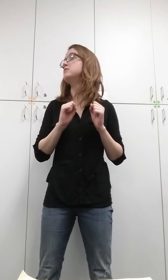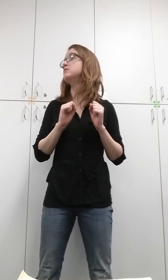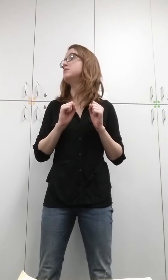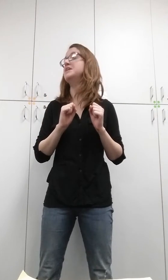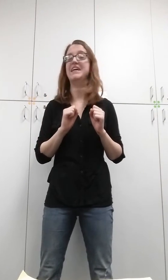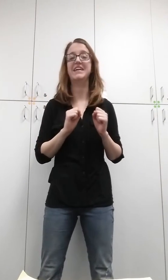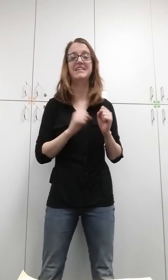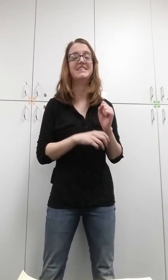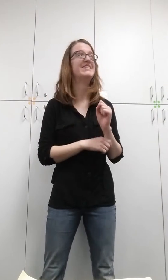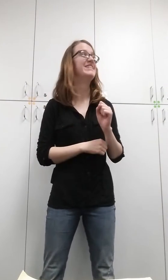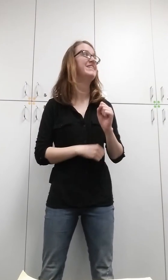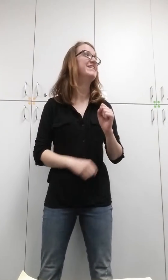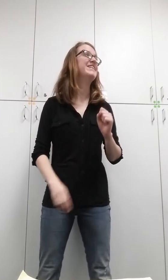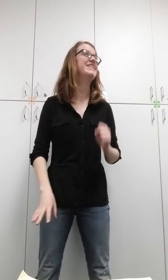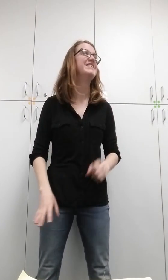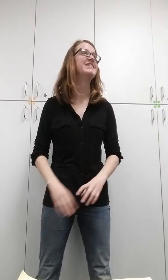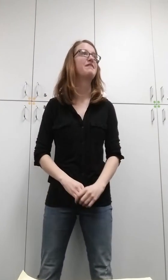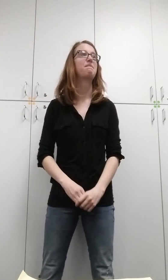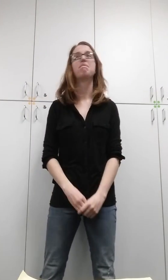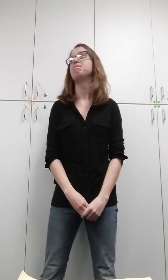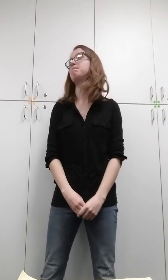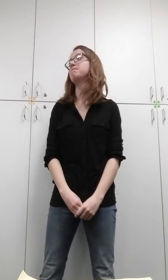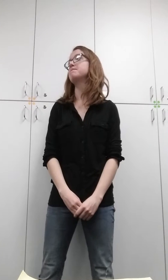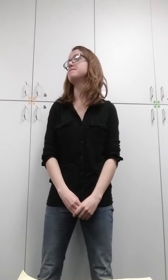use. I don't know. I was like,